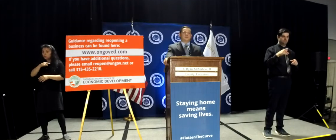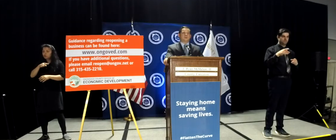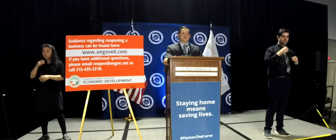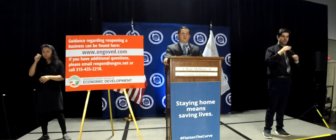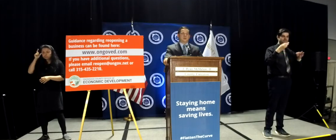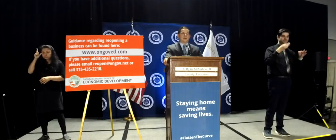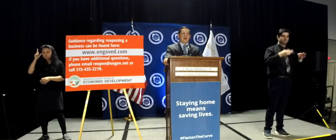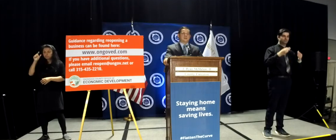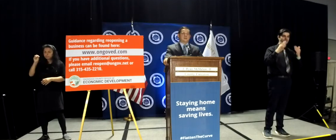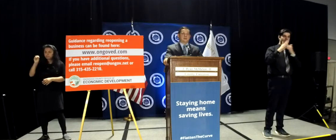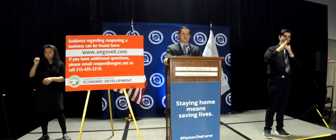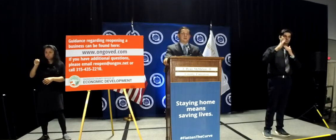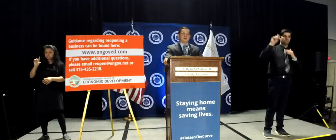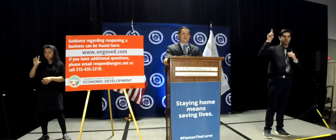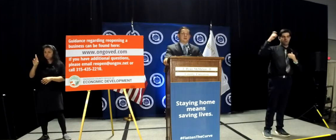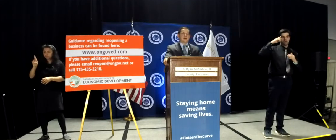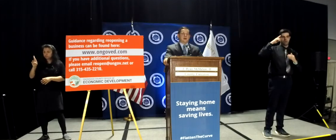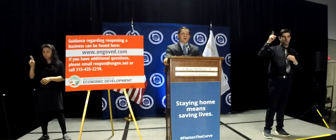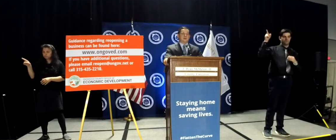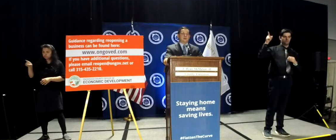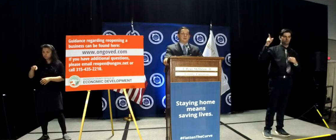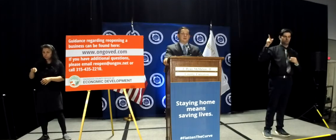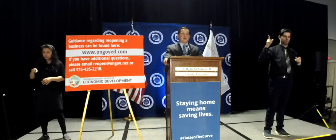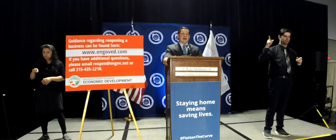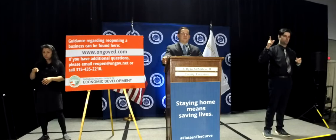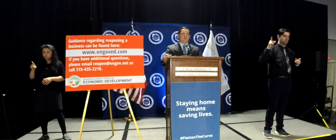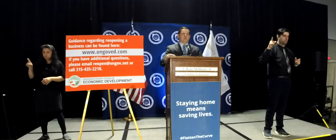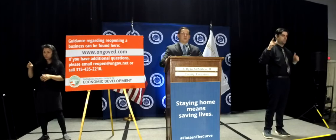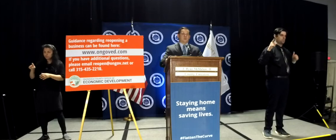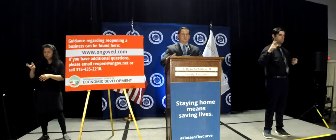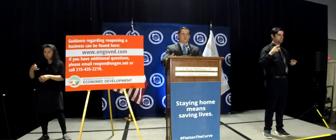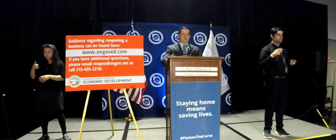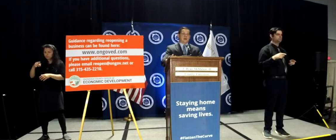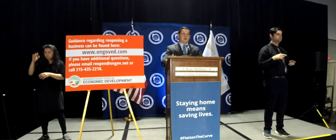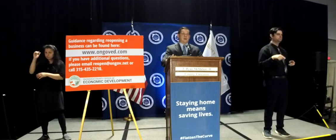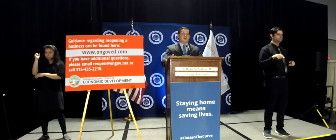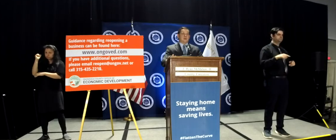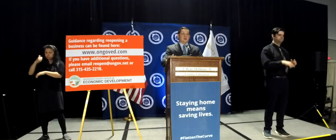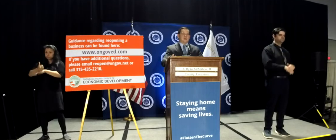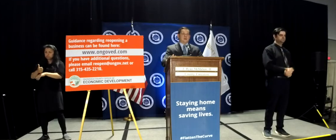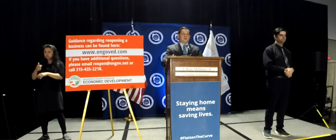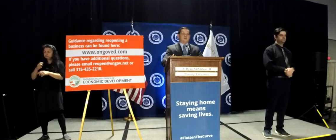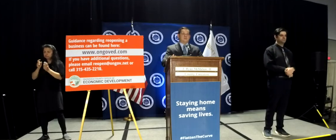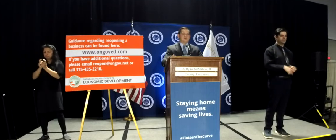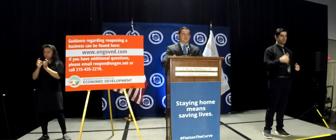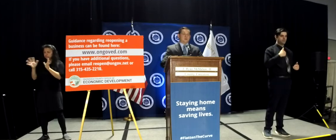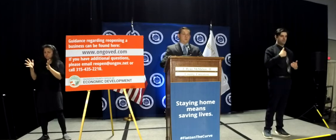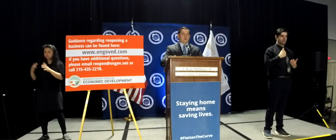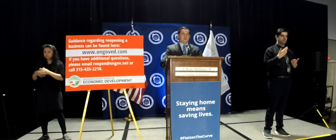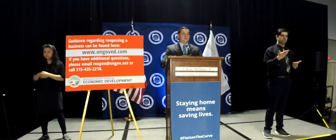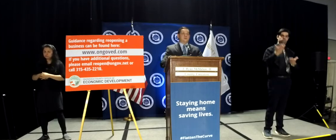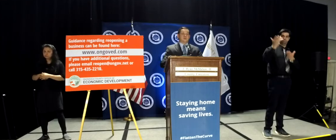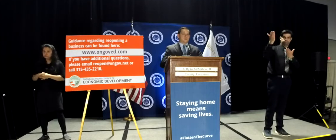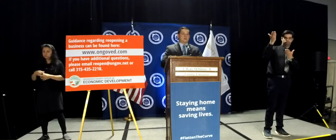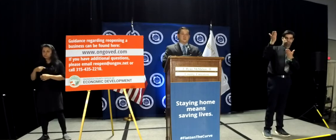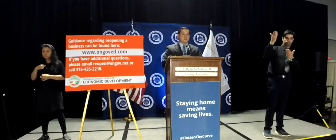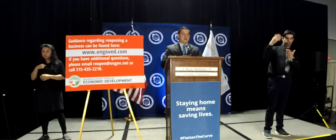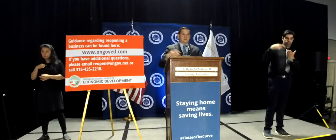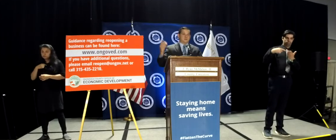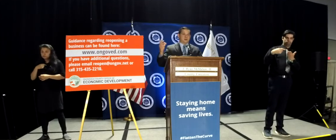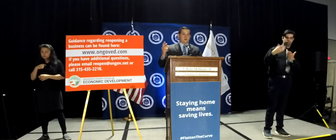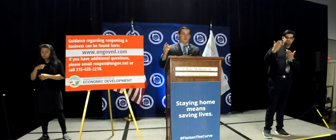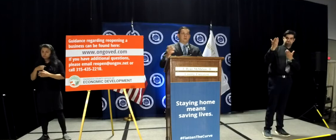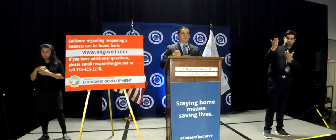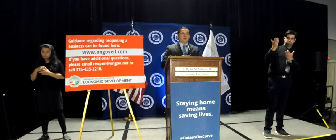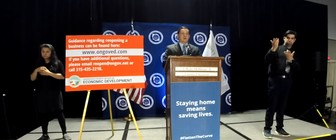They're two separate guidances. I think I've proposed something that if the state it's easier to talk to the